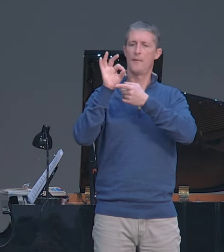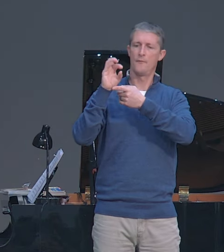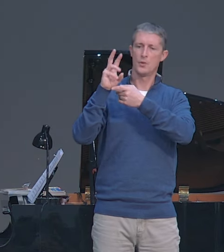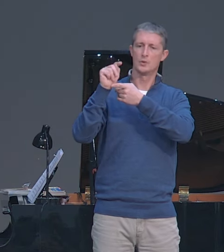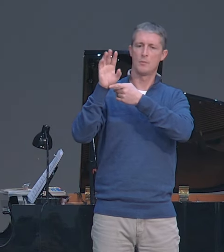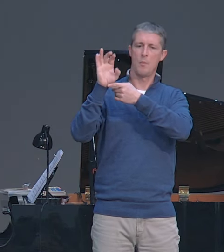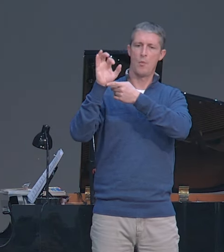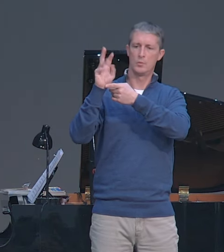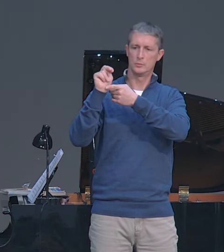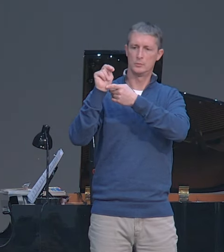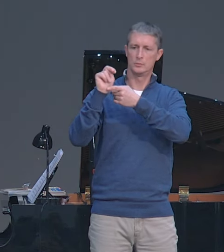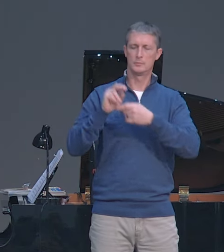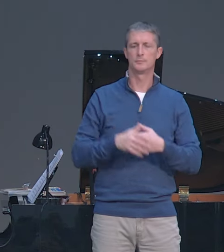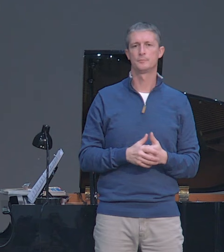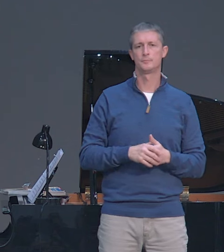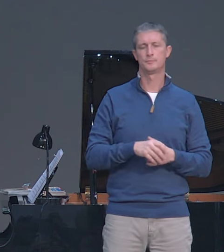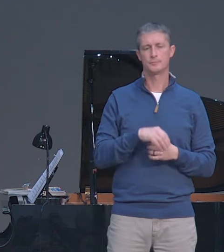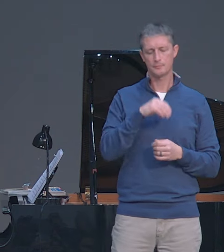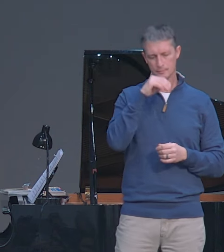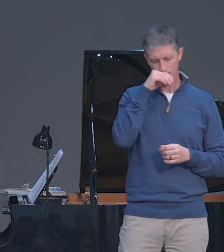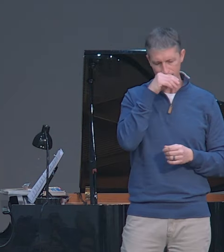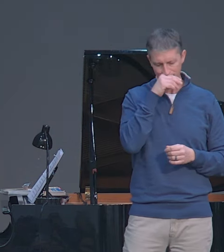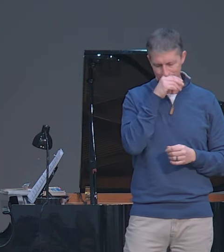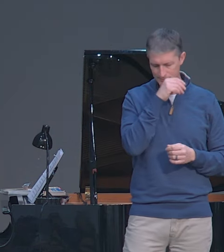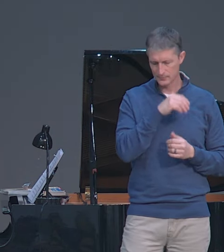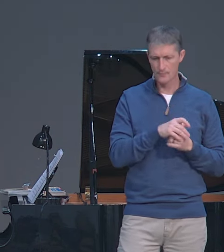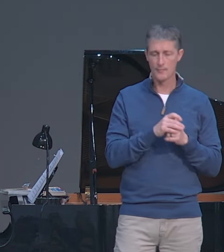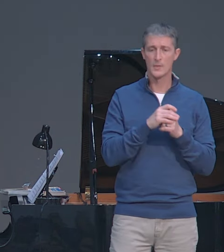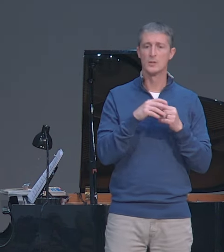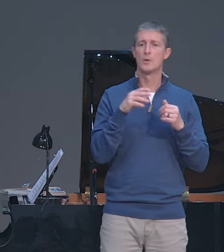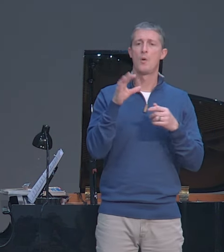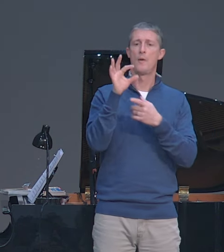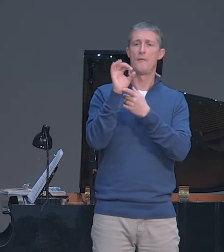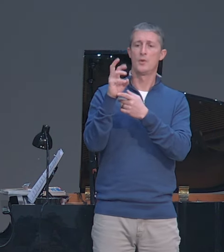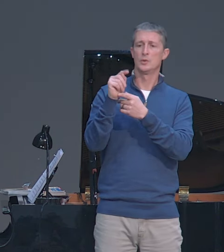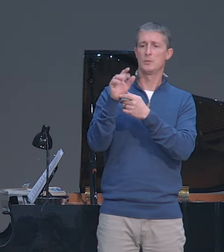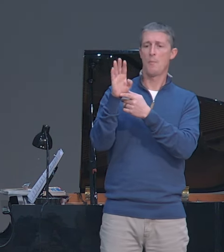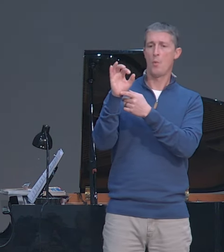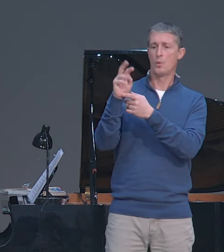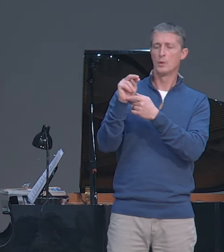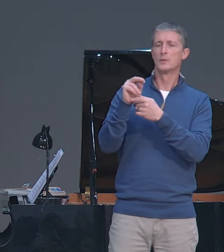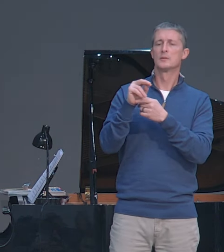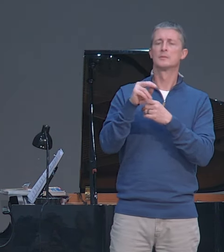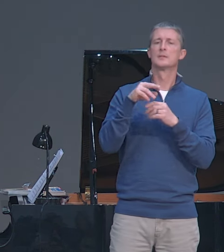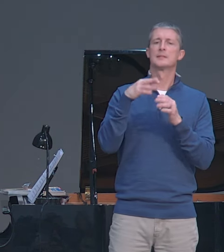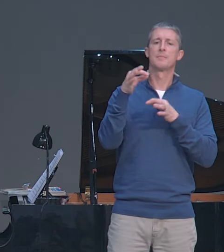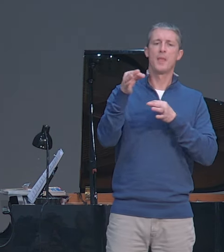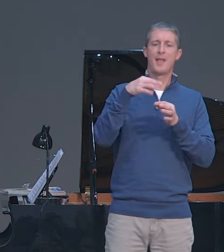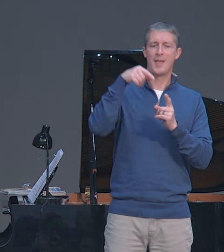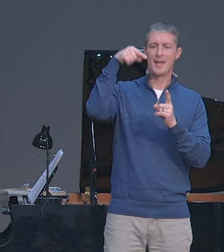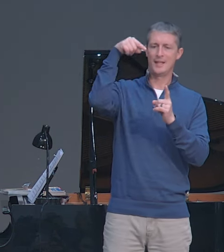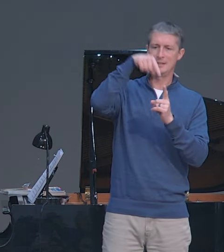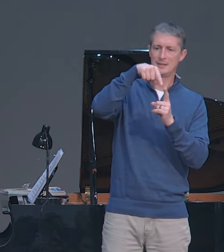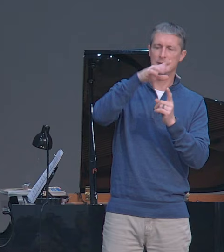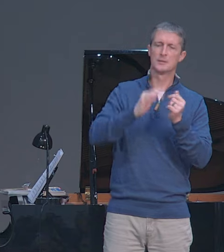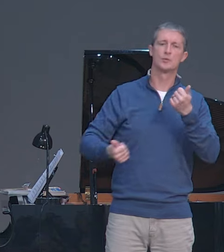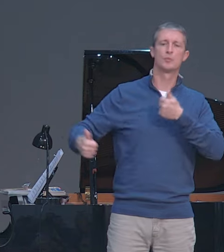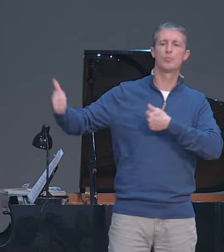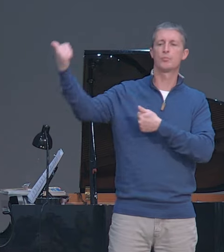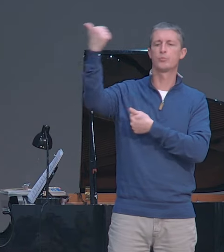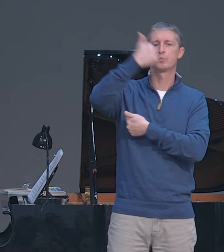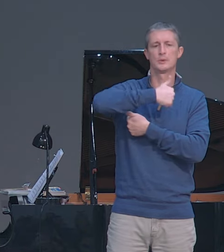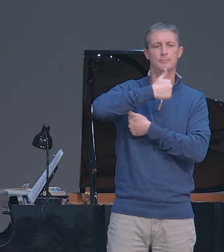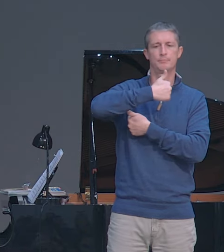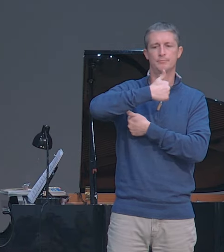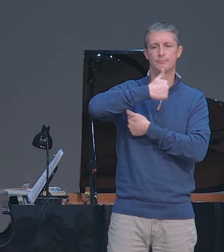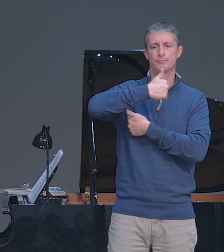So the firstborn of all creation tells us who Jesus is as God. He's the supreme one. He